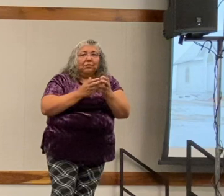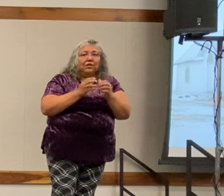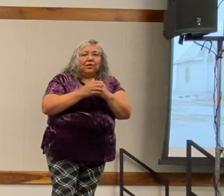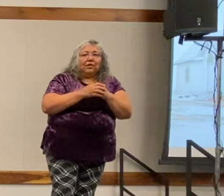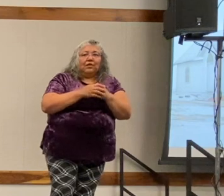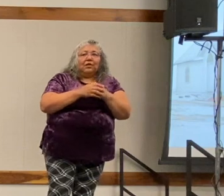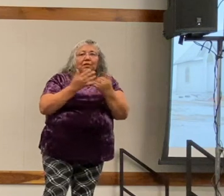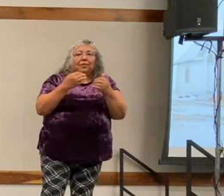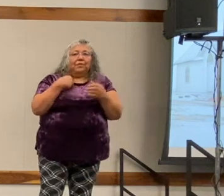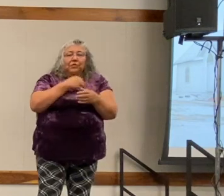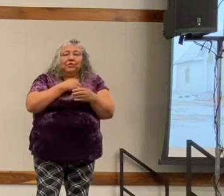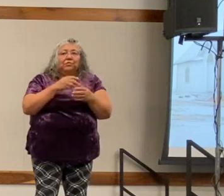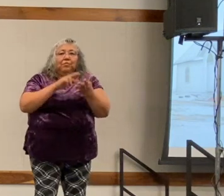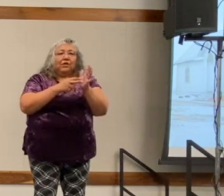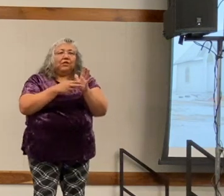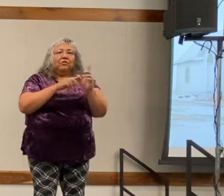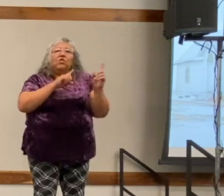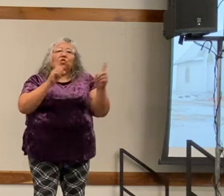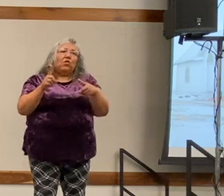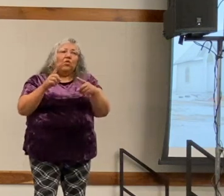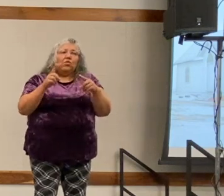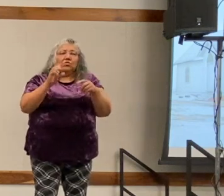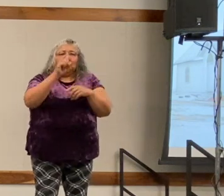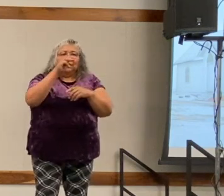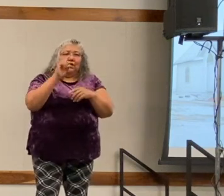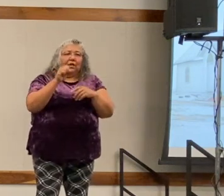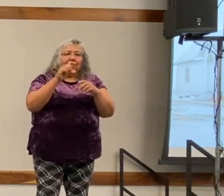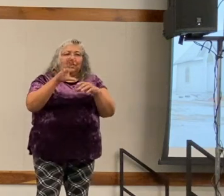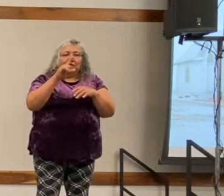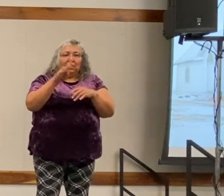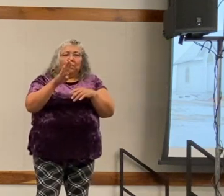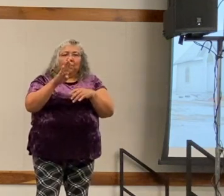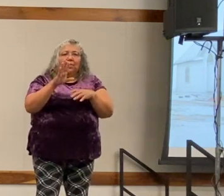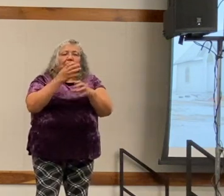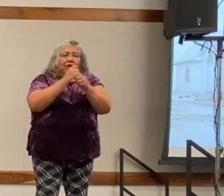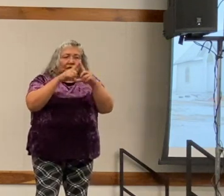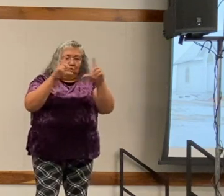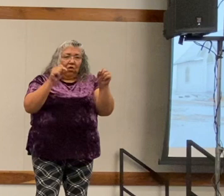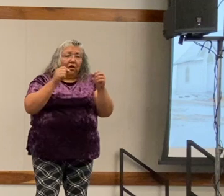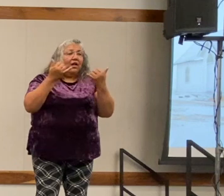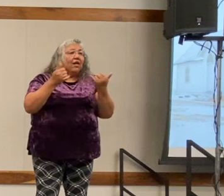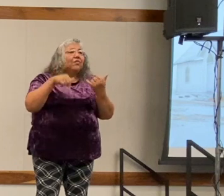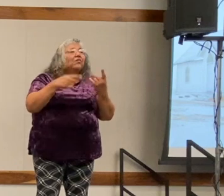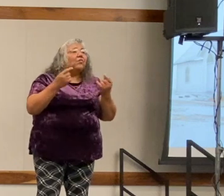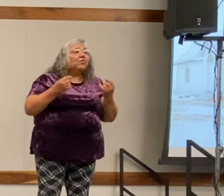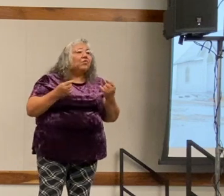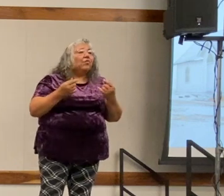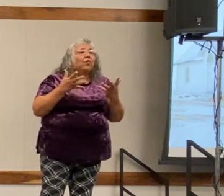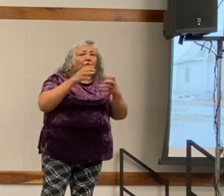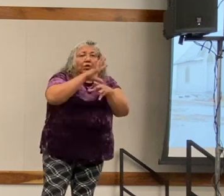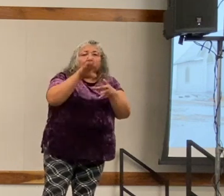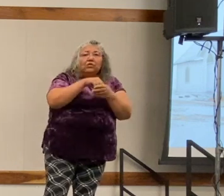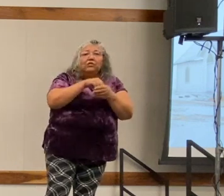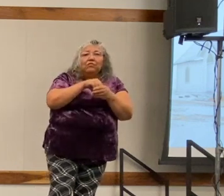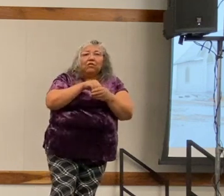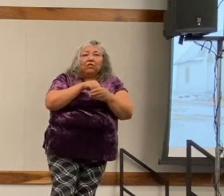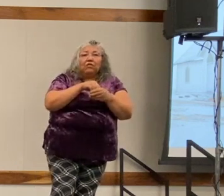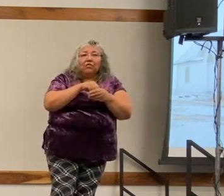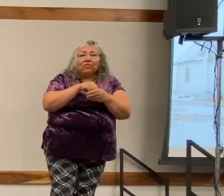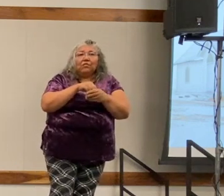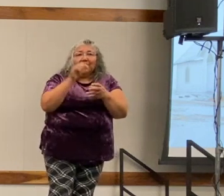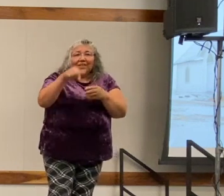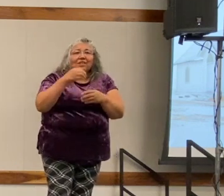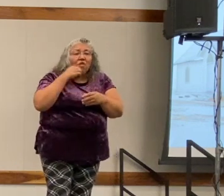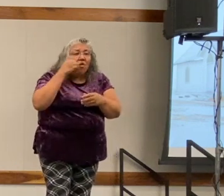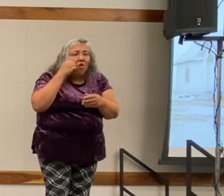investment. Membership means go to the Sam's Club, get a car, right? So here's the thing. We want you to get involved, right? If this